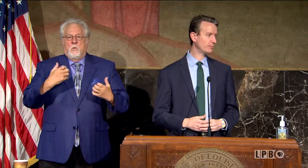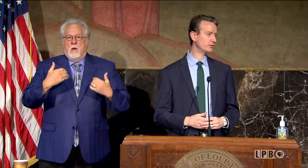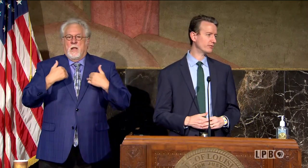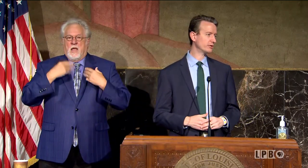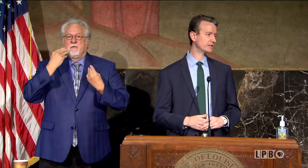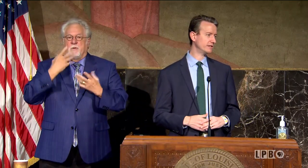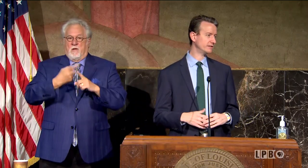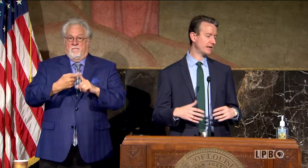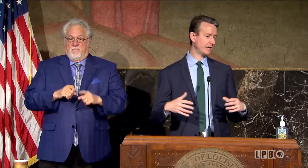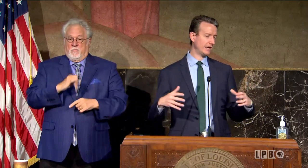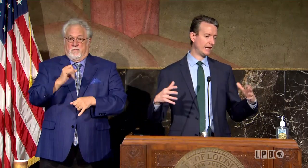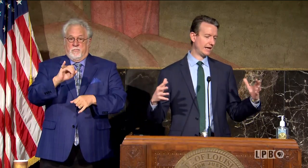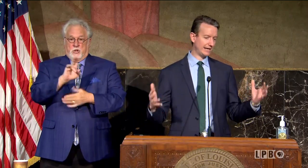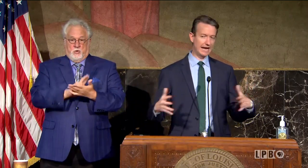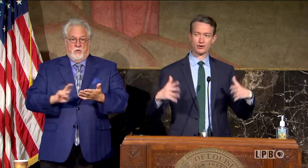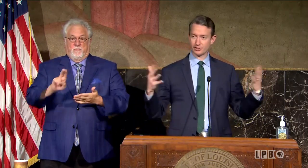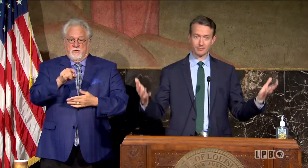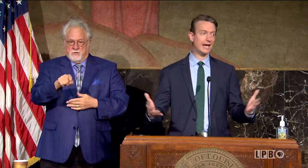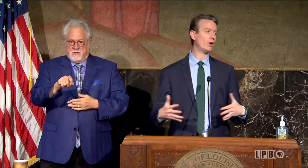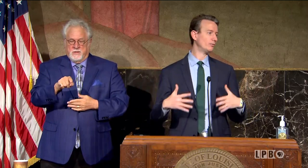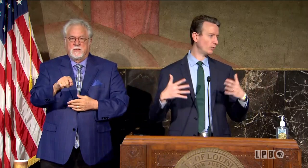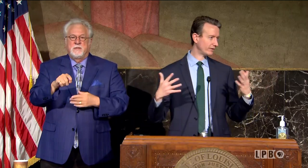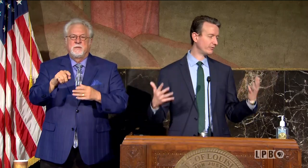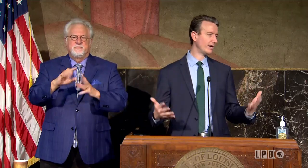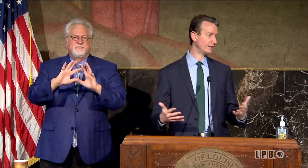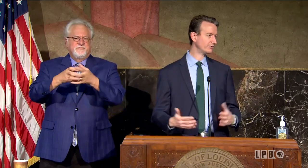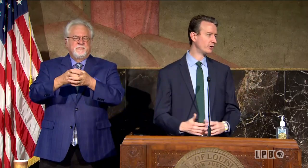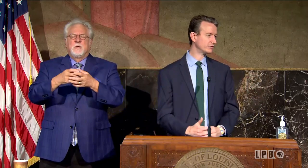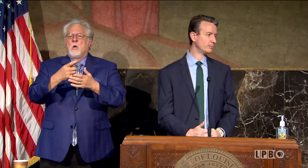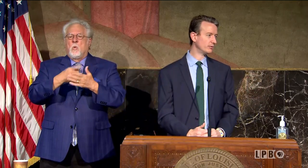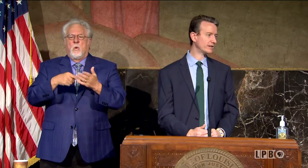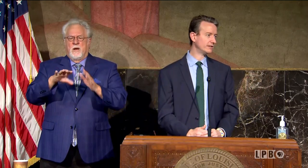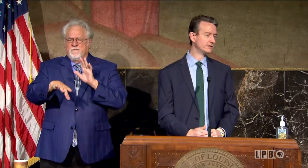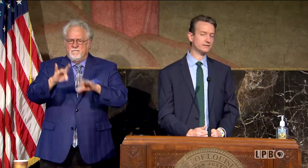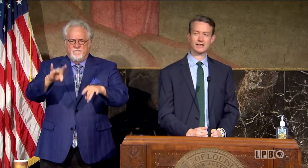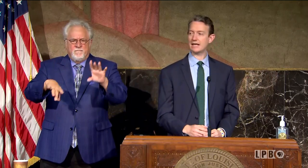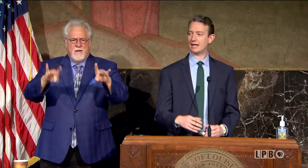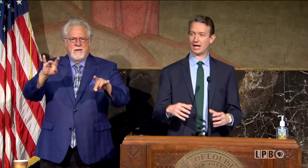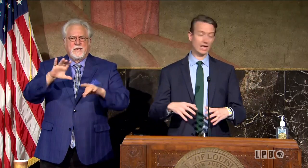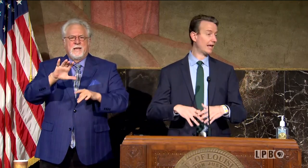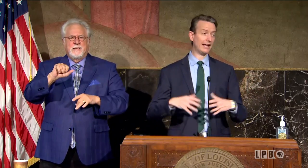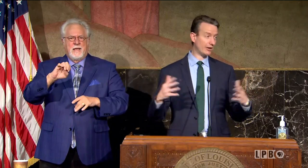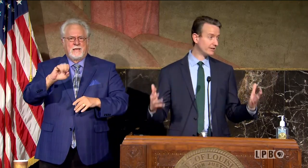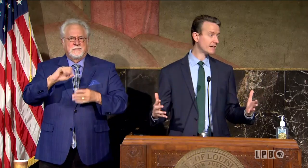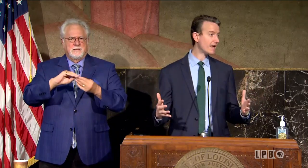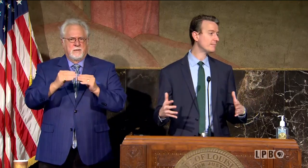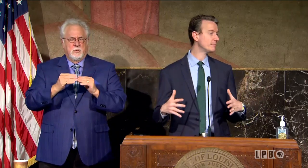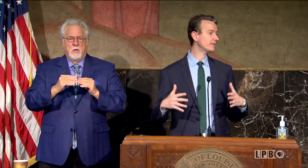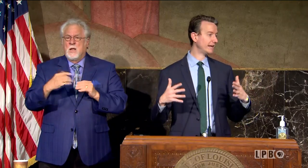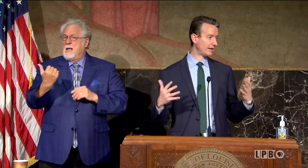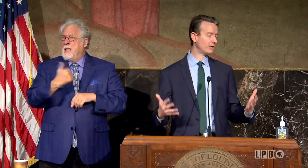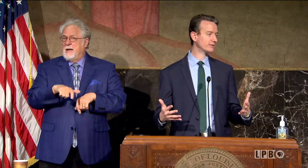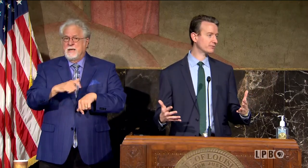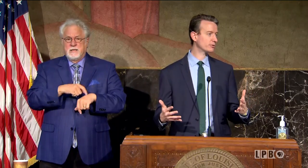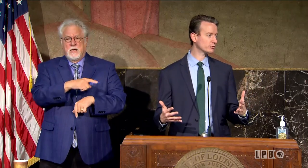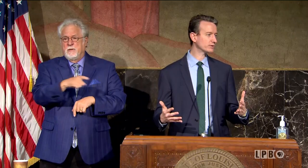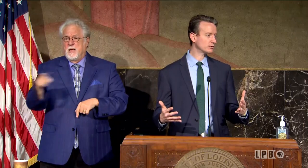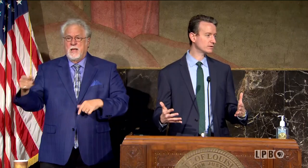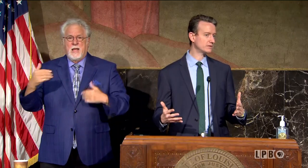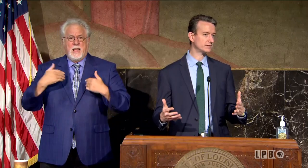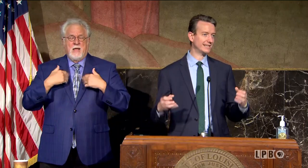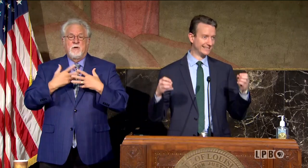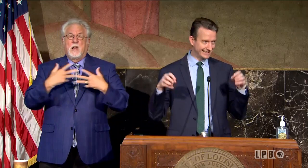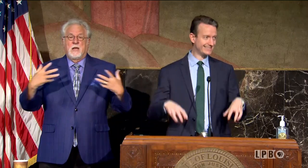information from the universities in aggregate about what they're finding as far as number of cases. At any time, they have lots of